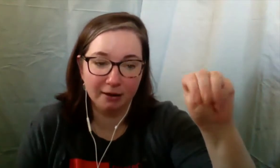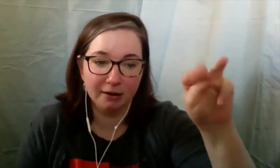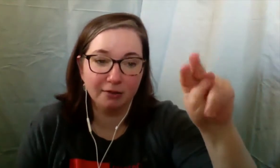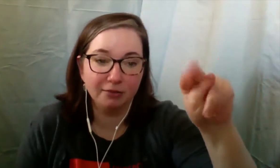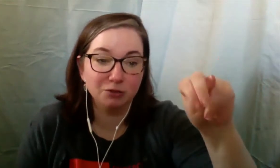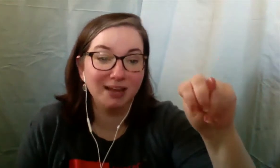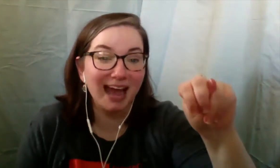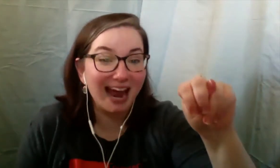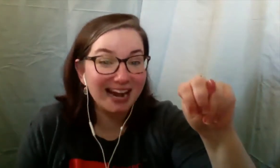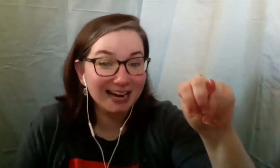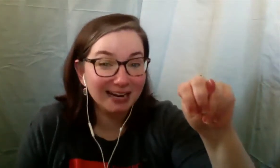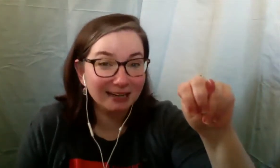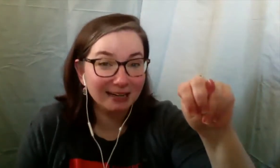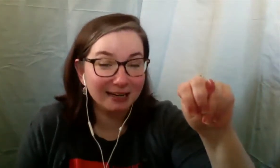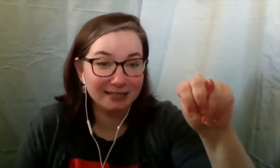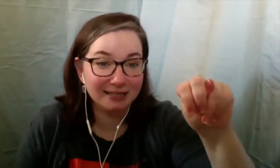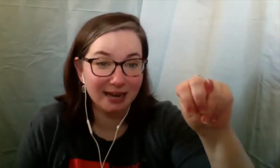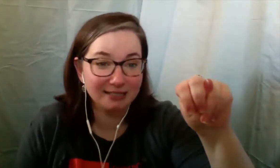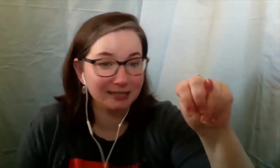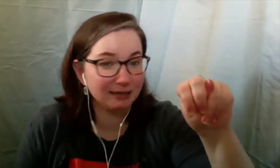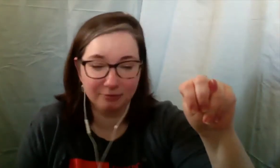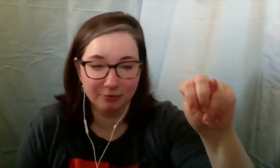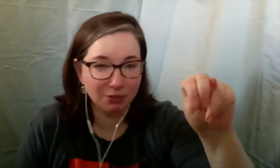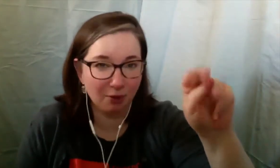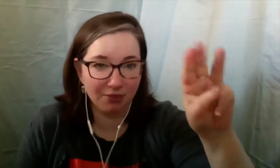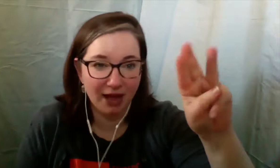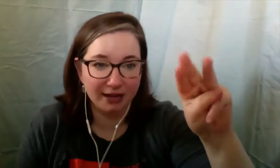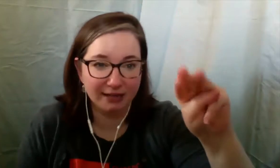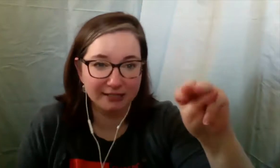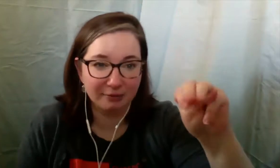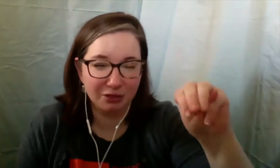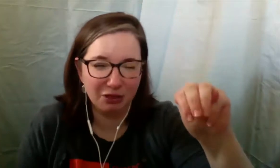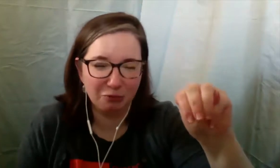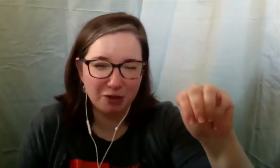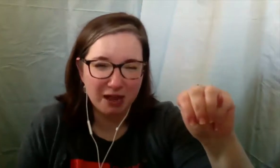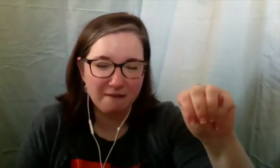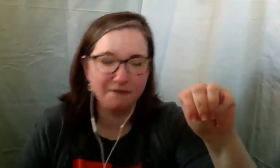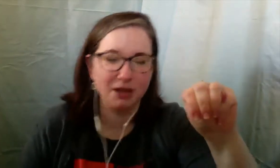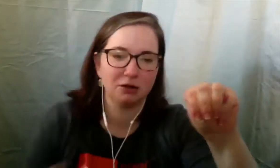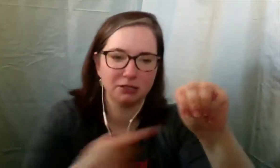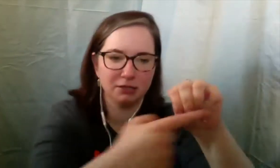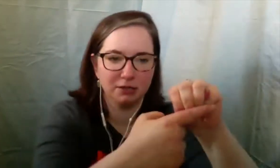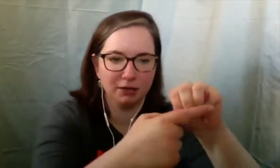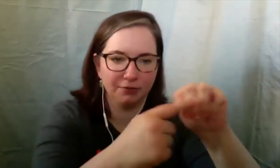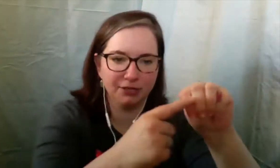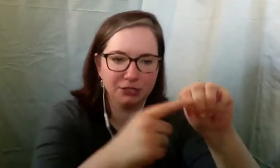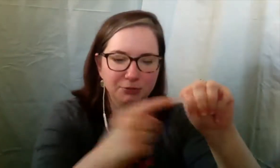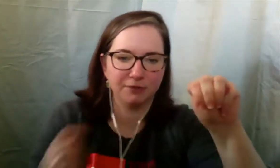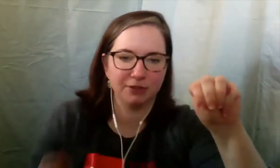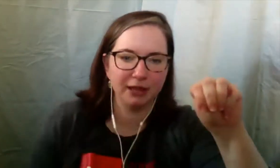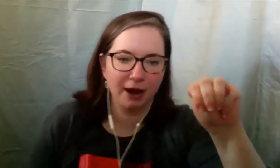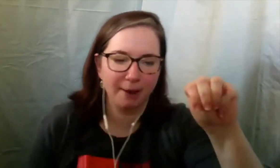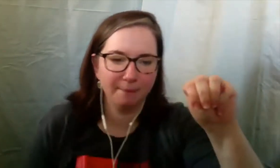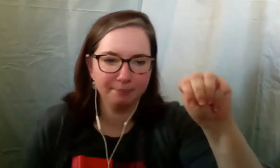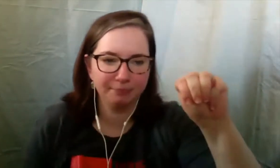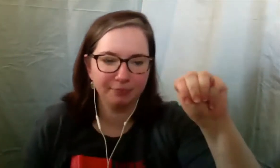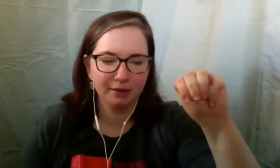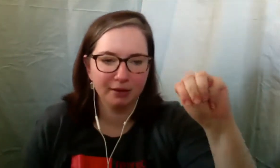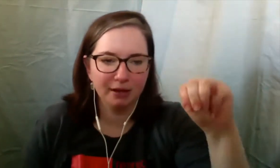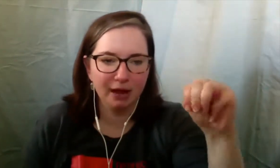This would be N. And as in Nancy, we don't want that. It's got to be the 3 fingers. These 3 for the letter M. And then you're